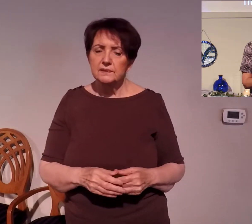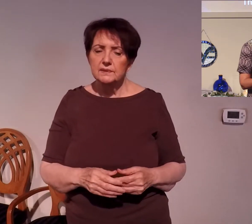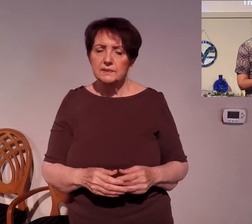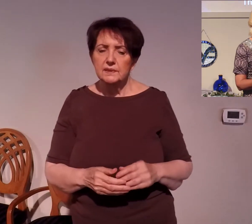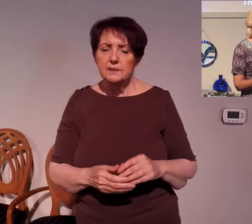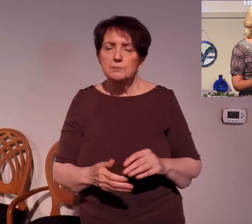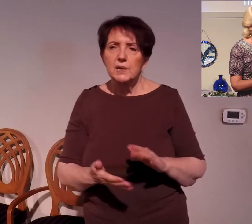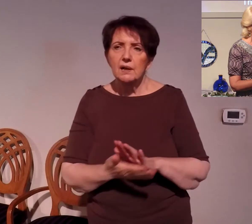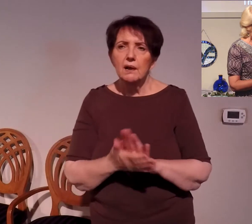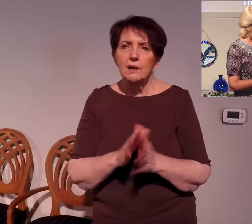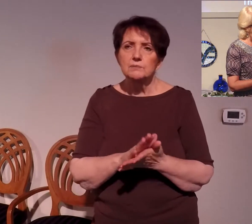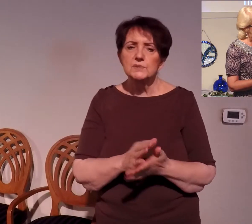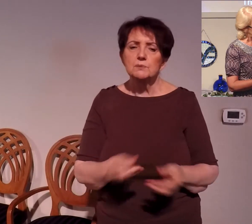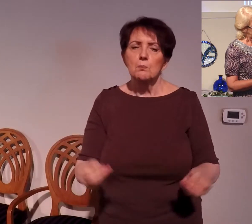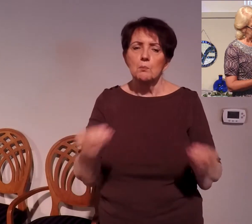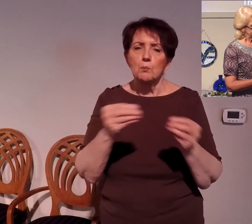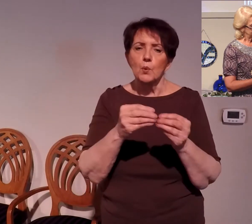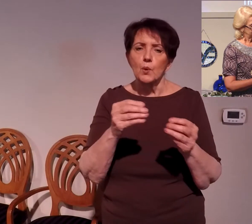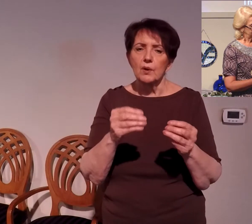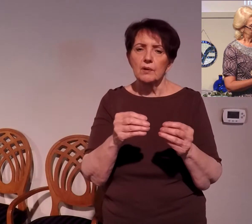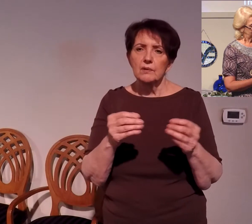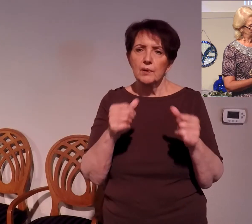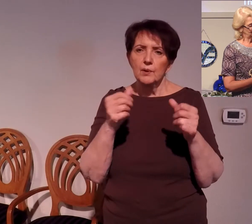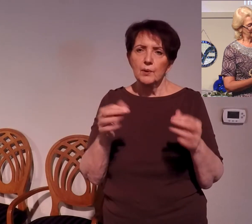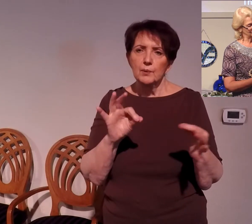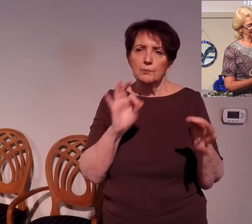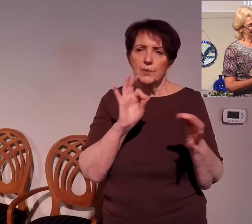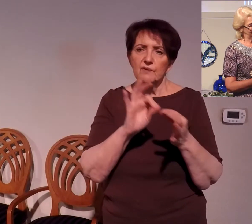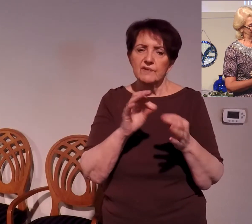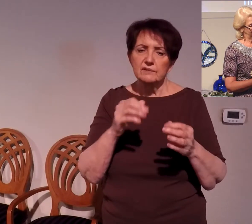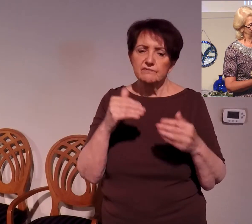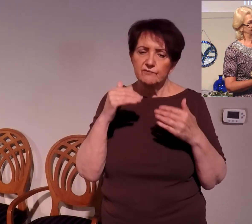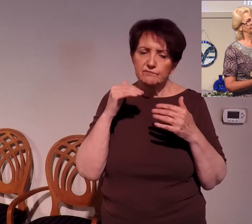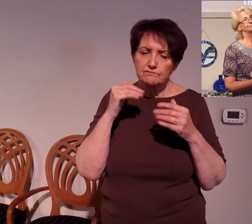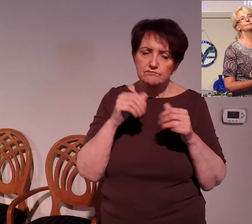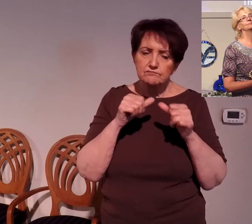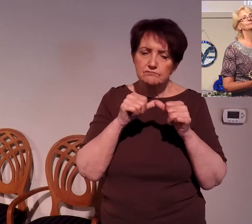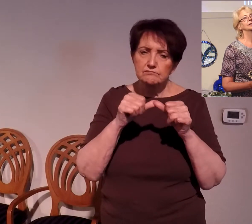evolution, and so on in everlasting progression.